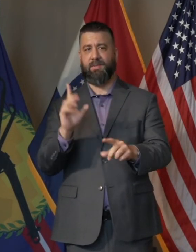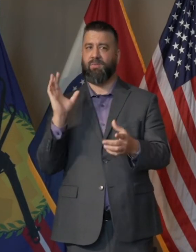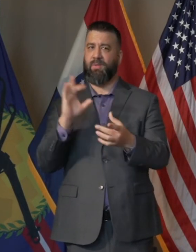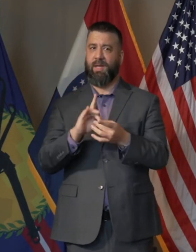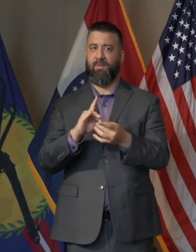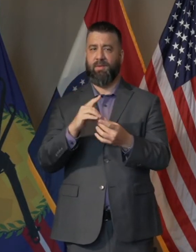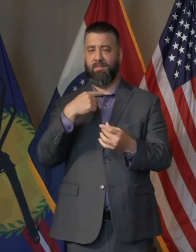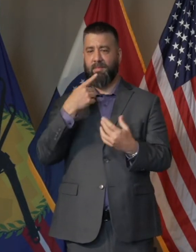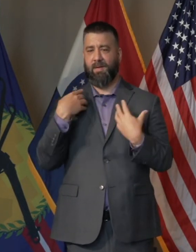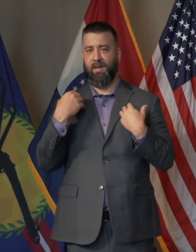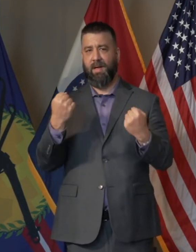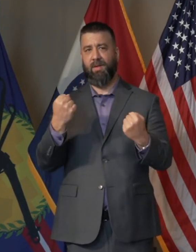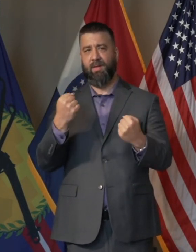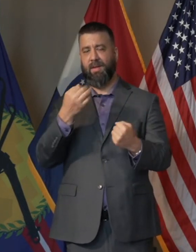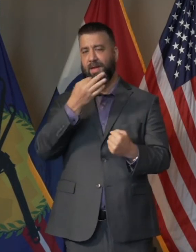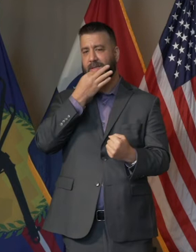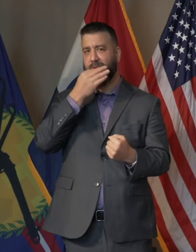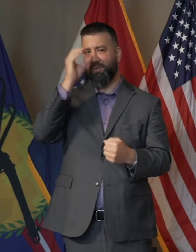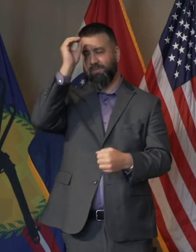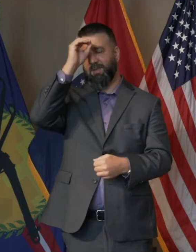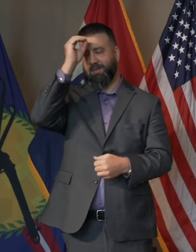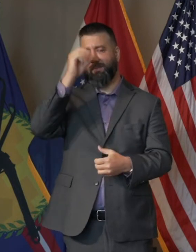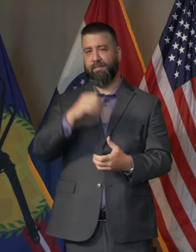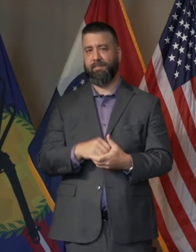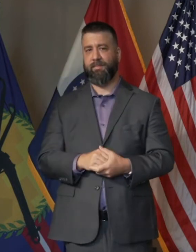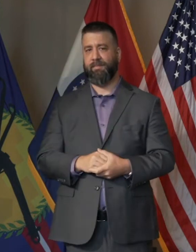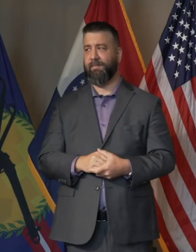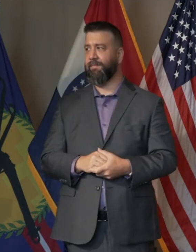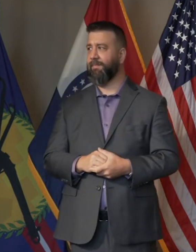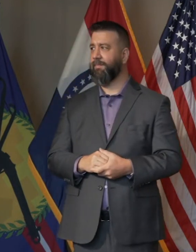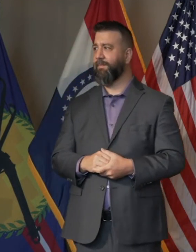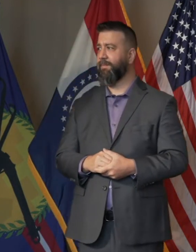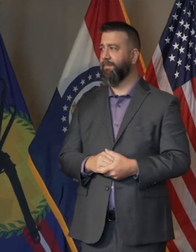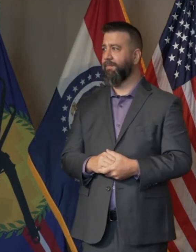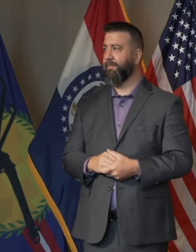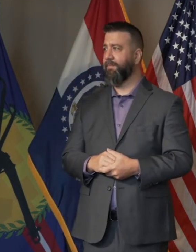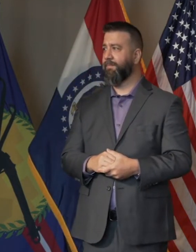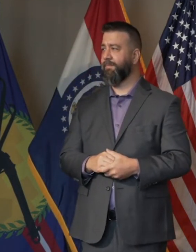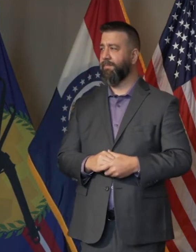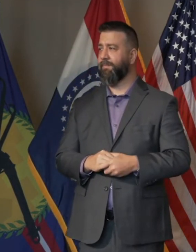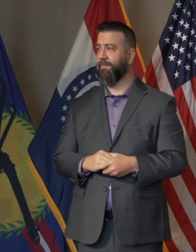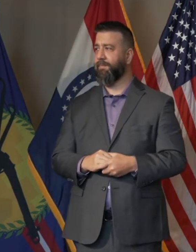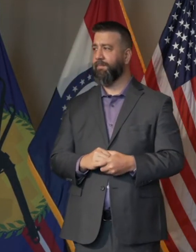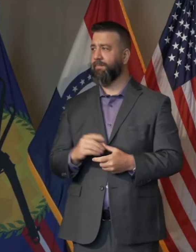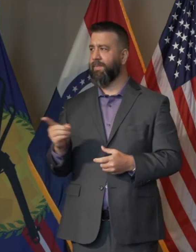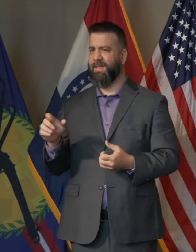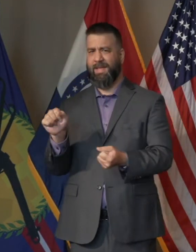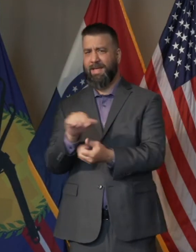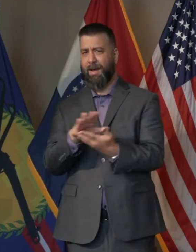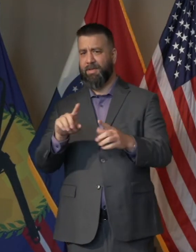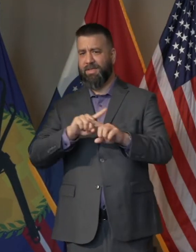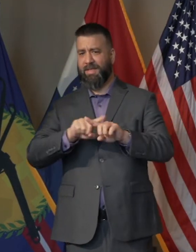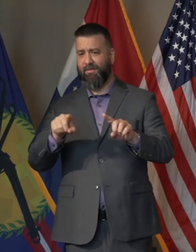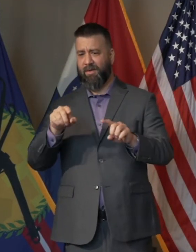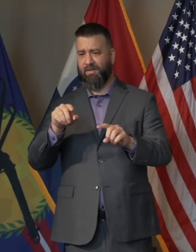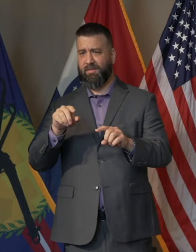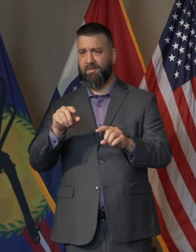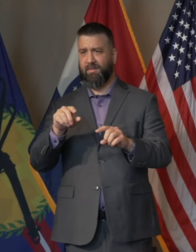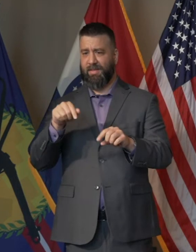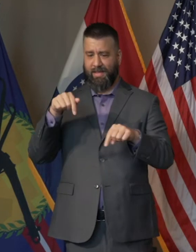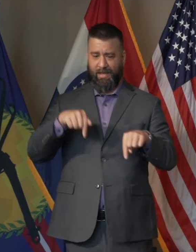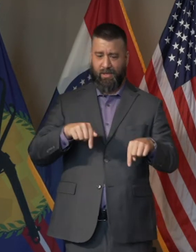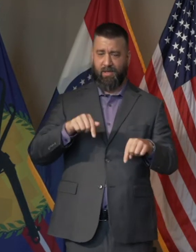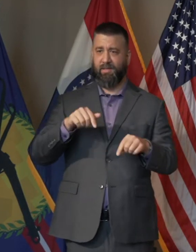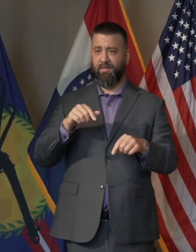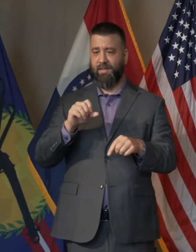health experts, their advice, and the medical community. But is it that much different in the county than in the city? The city